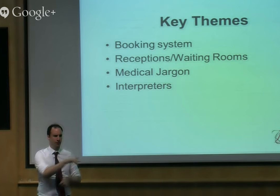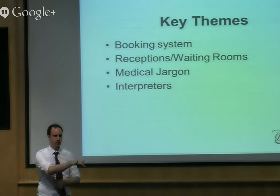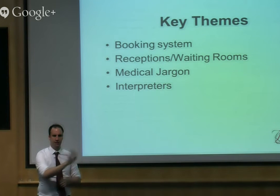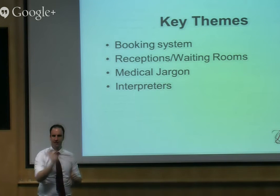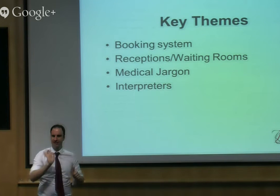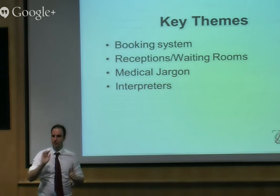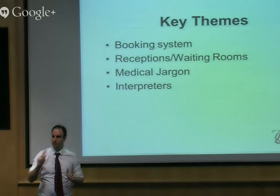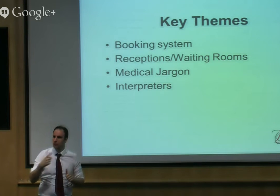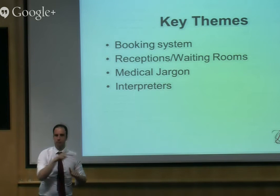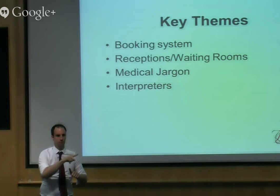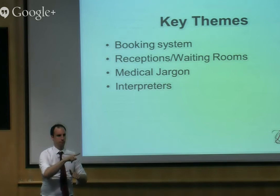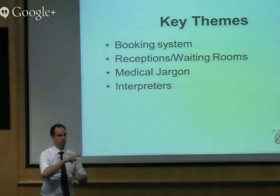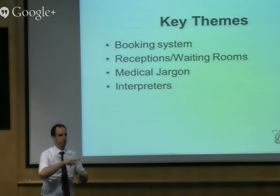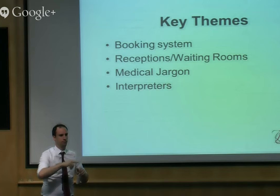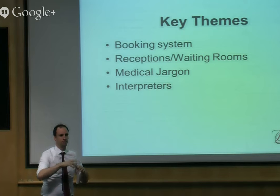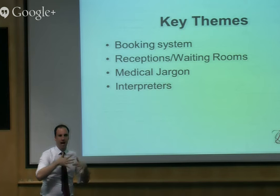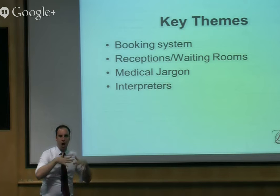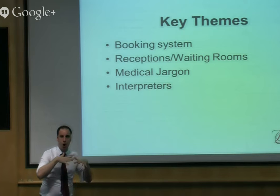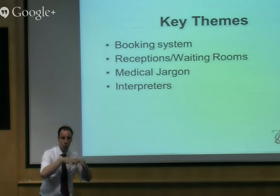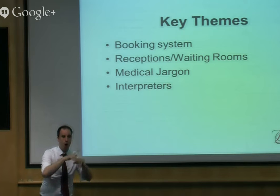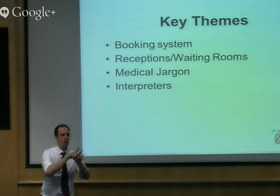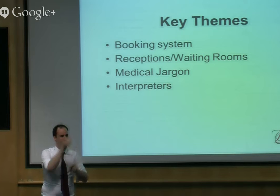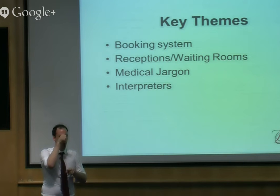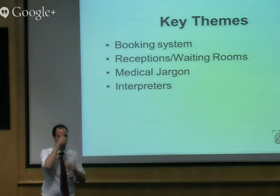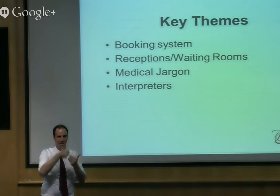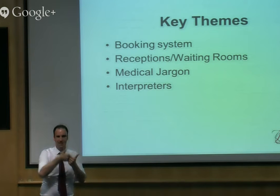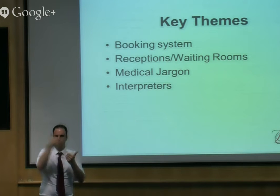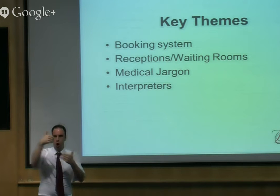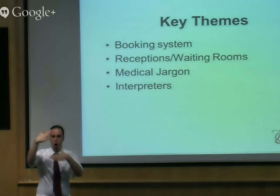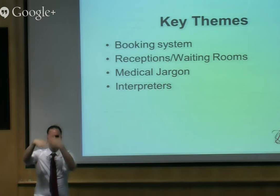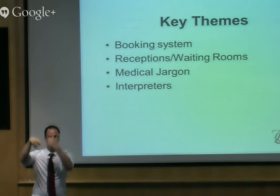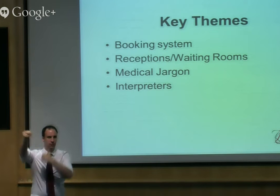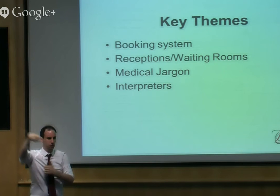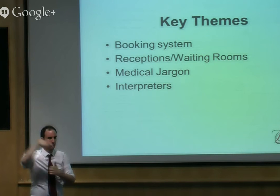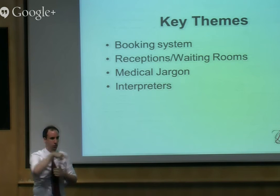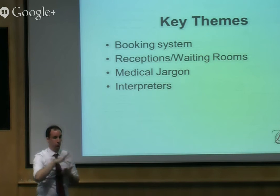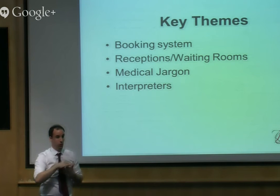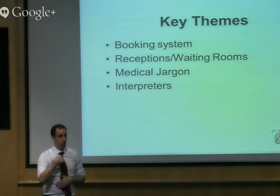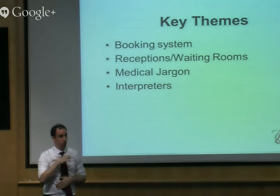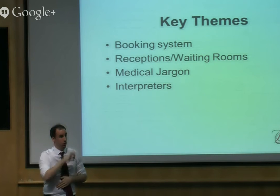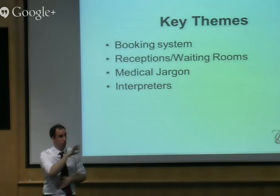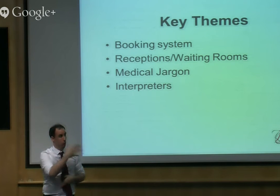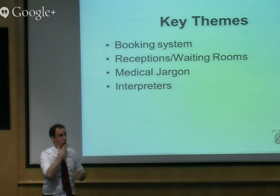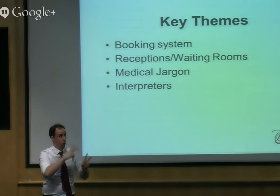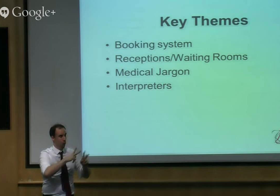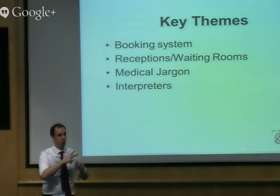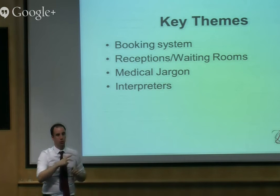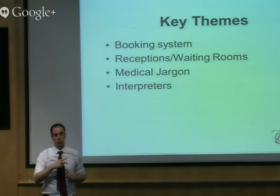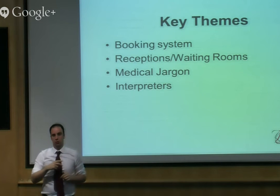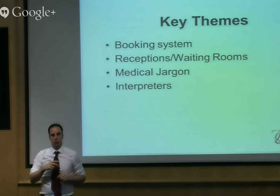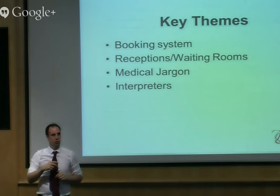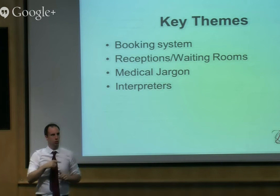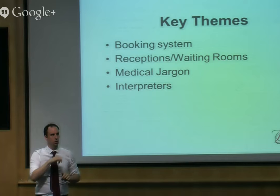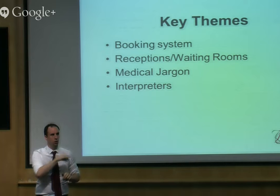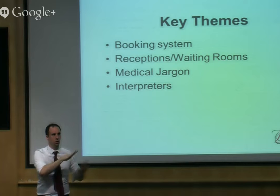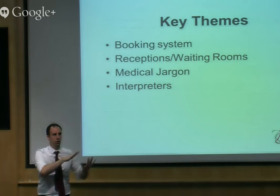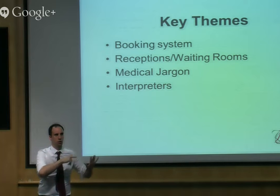this time and time again, that there was no interpreters booked. It was a very, very difficult request seemingly to put